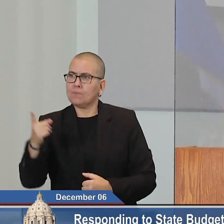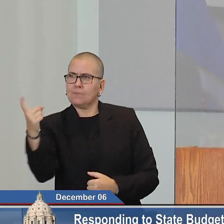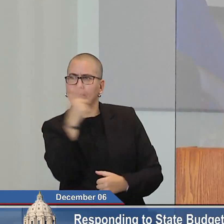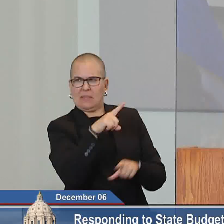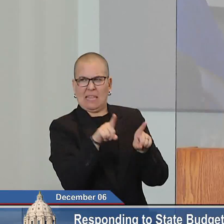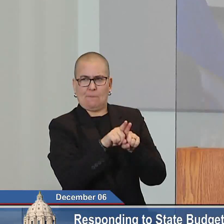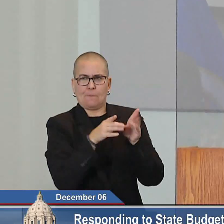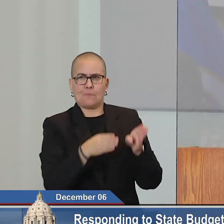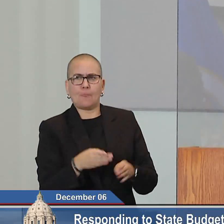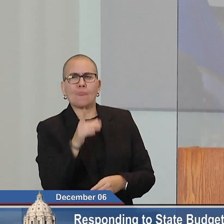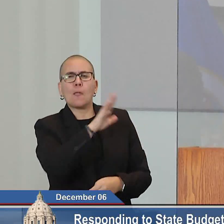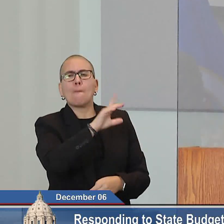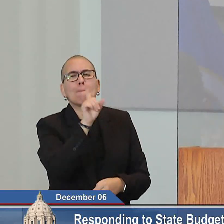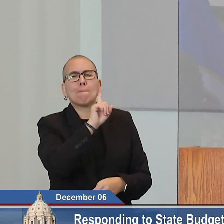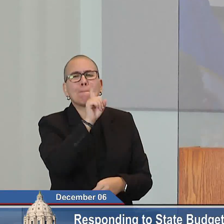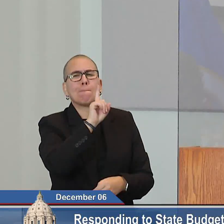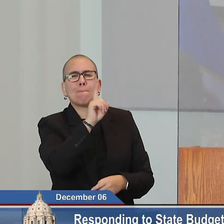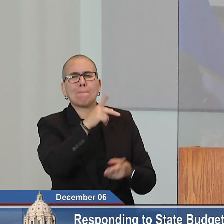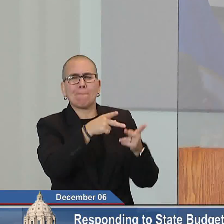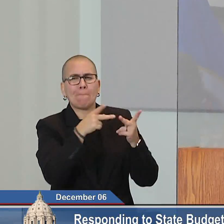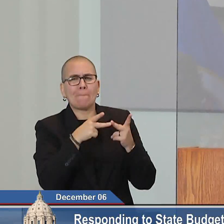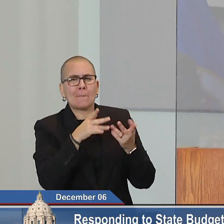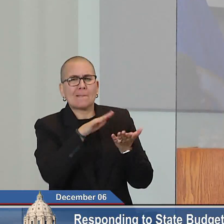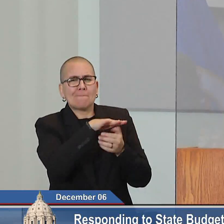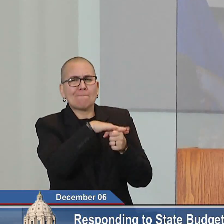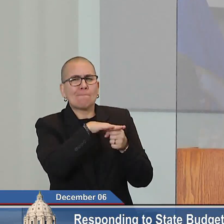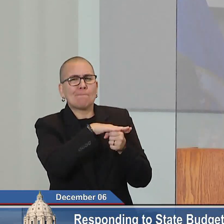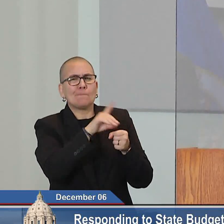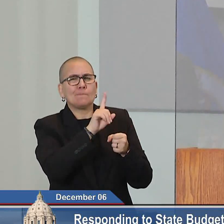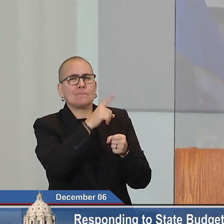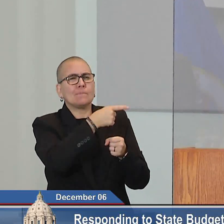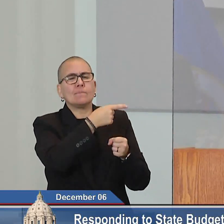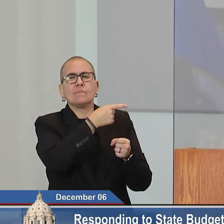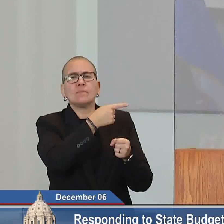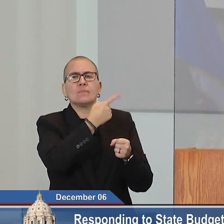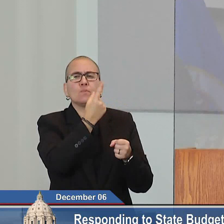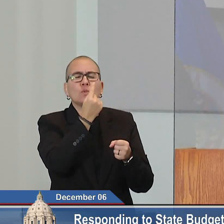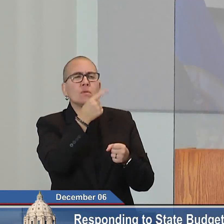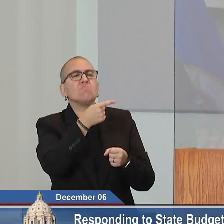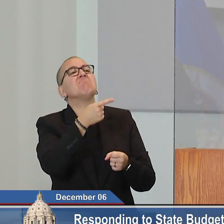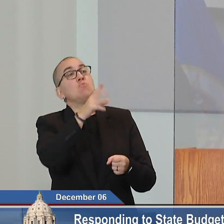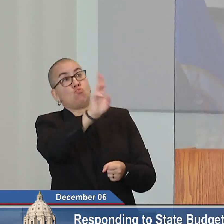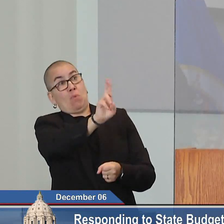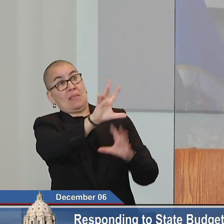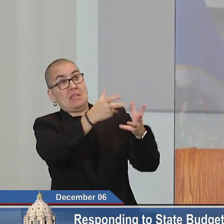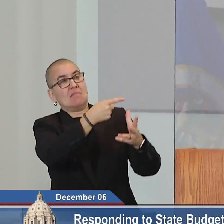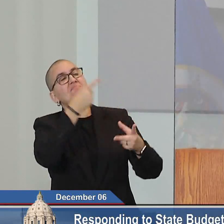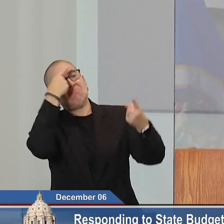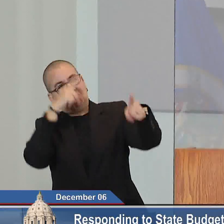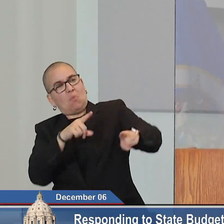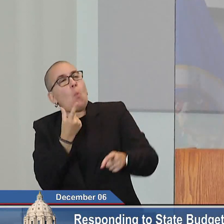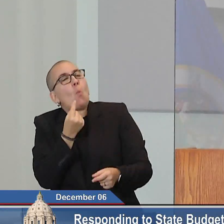can work with Republicans? Where's the most fertile ground for cooperation? If you want to take it first.